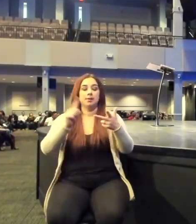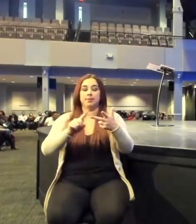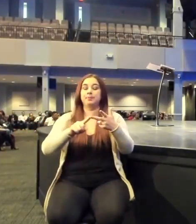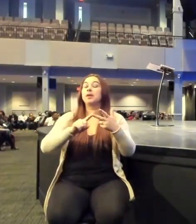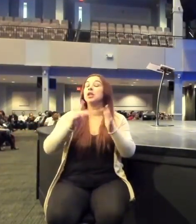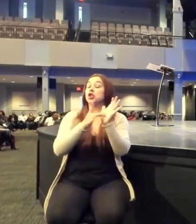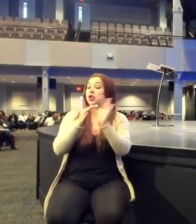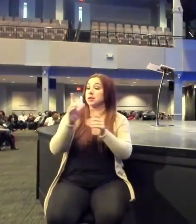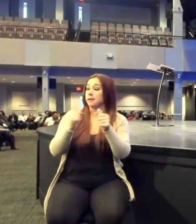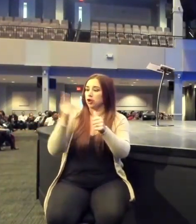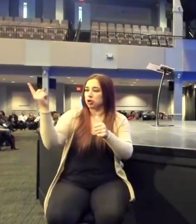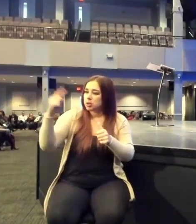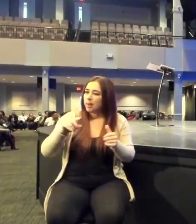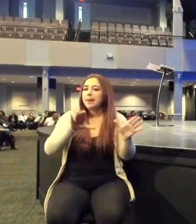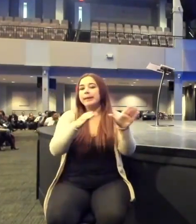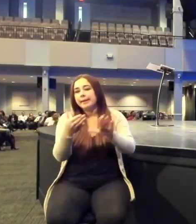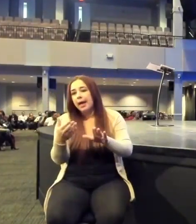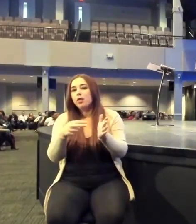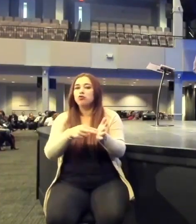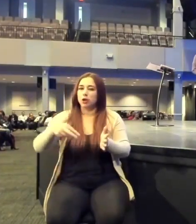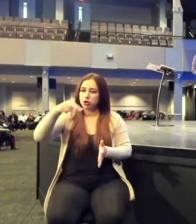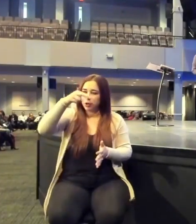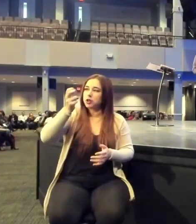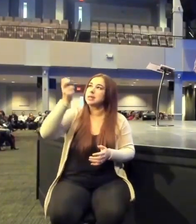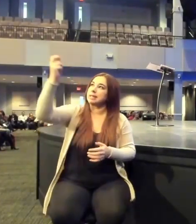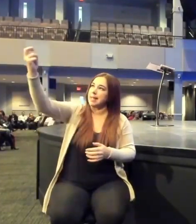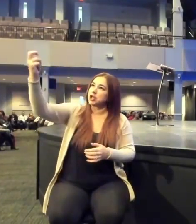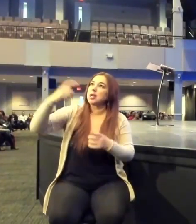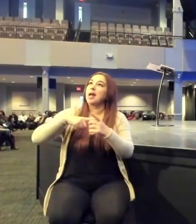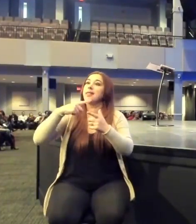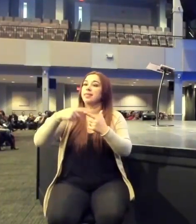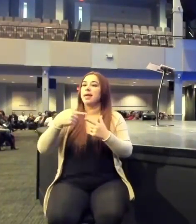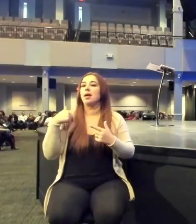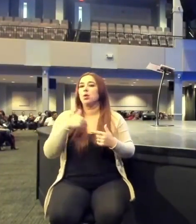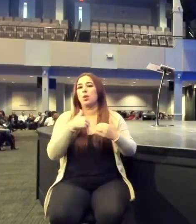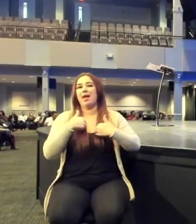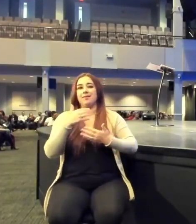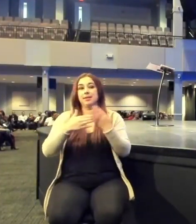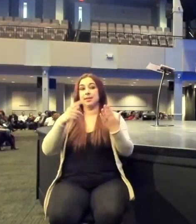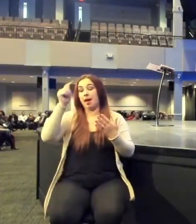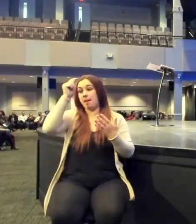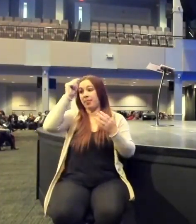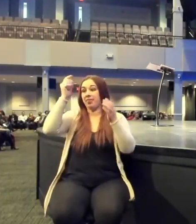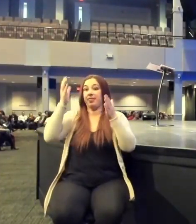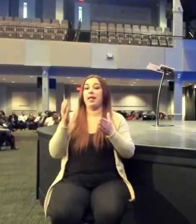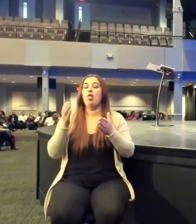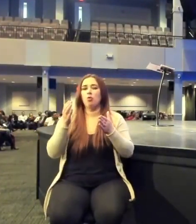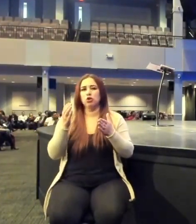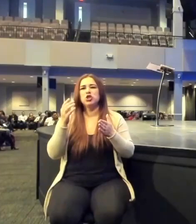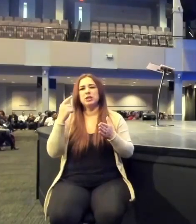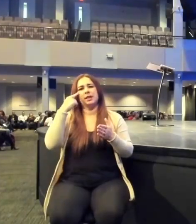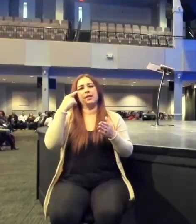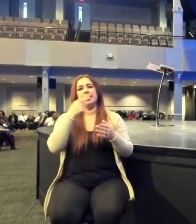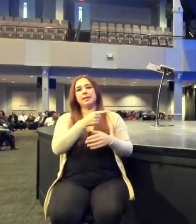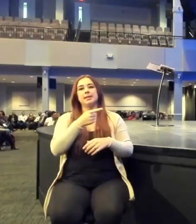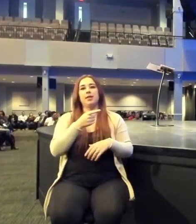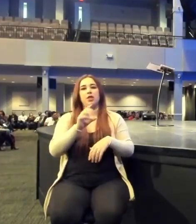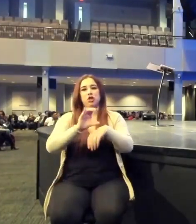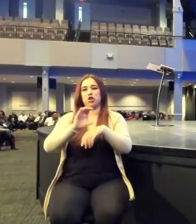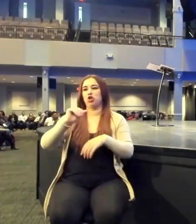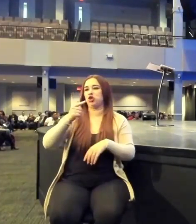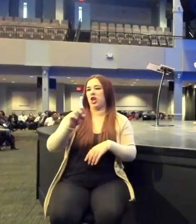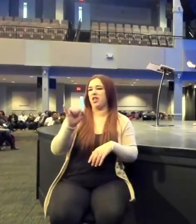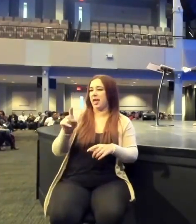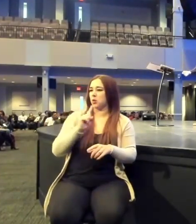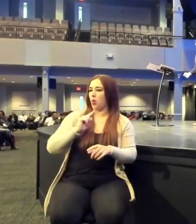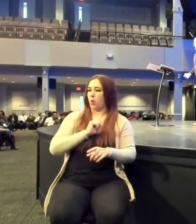coming. We have his death and resurrection, his ascension. Then we have what these theologians would refer to as the church age. That's the age